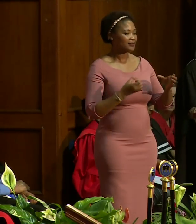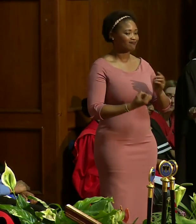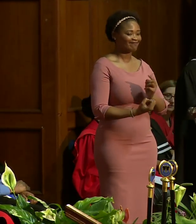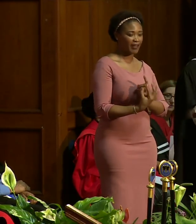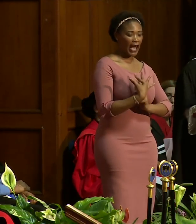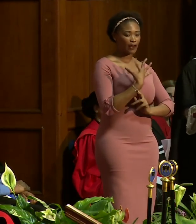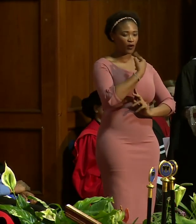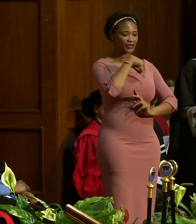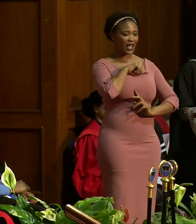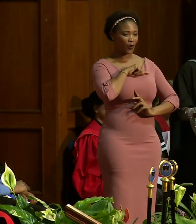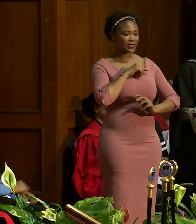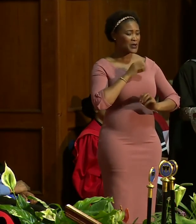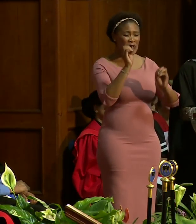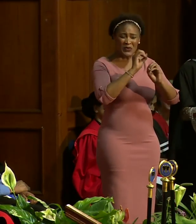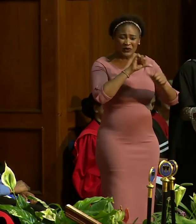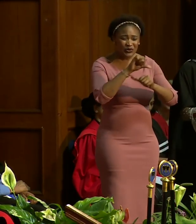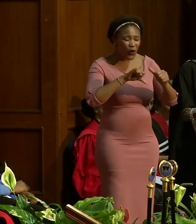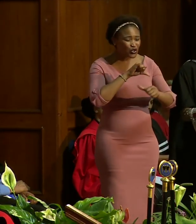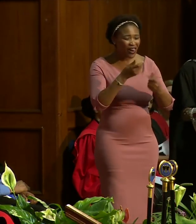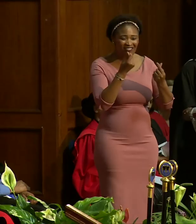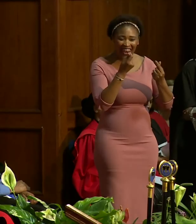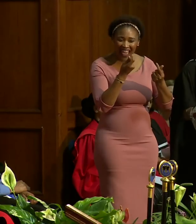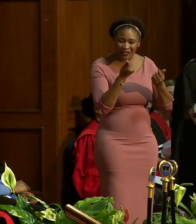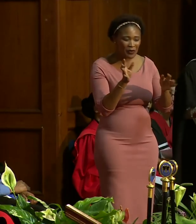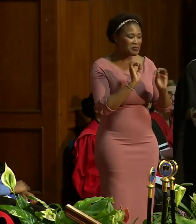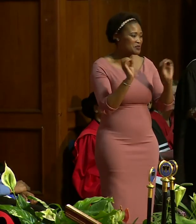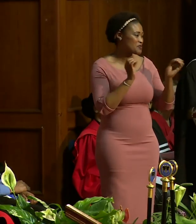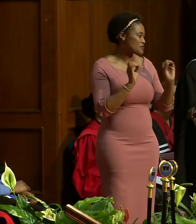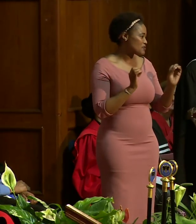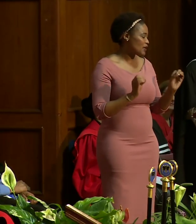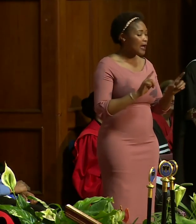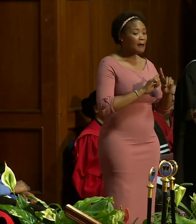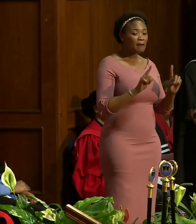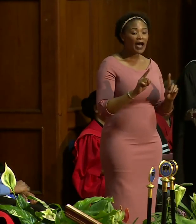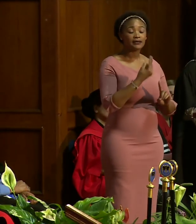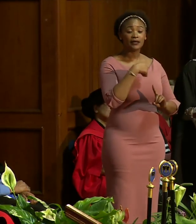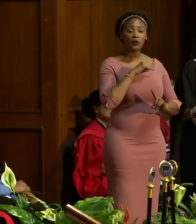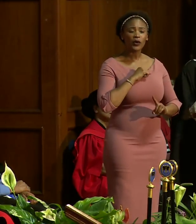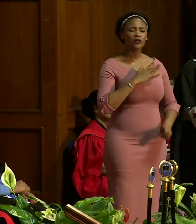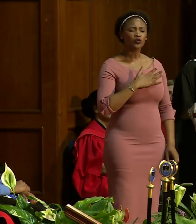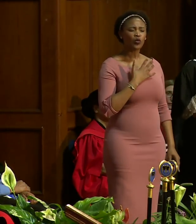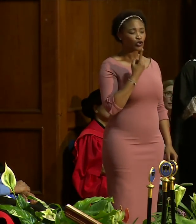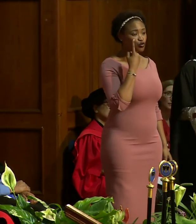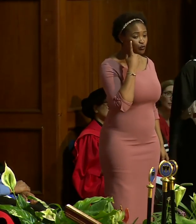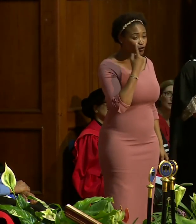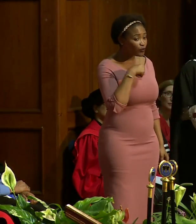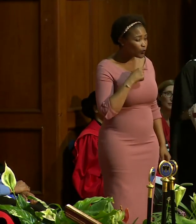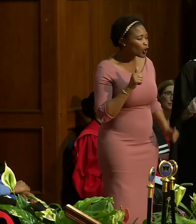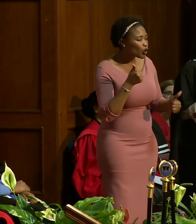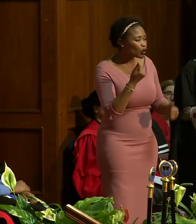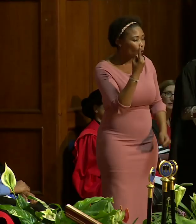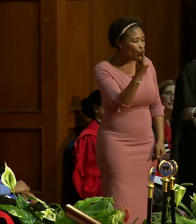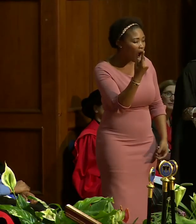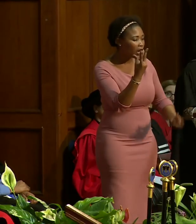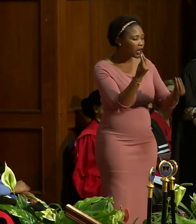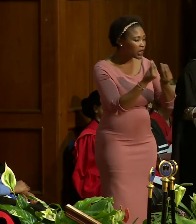We didn't have any social or financial capital starting out, but by virtue of the fact that we could prove that we were good at one thing